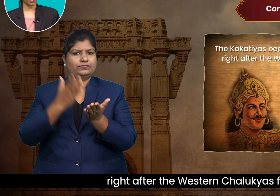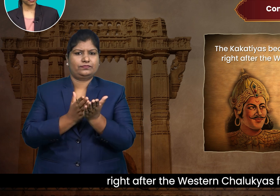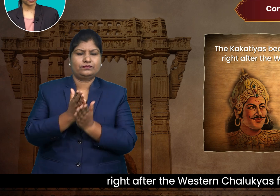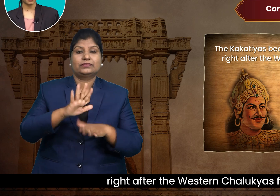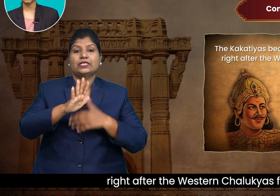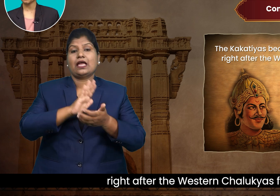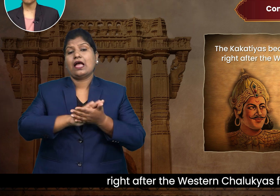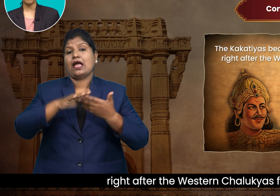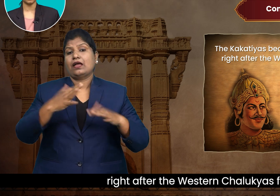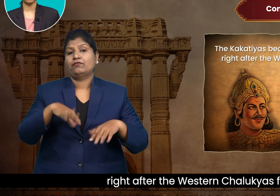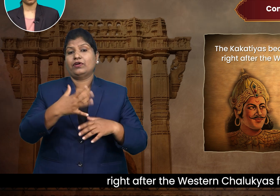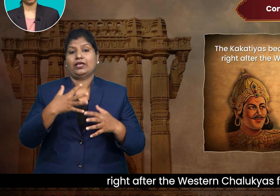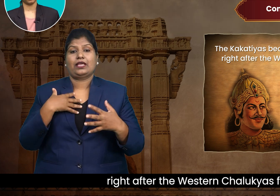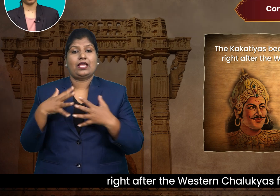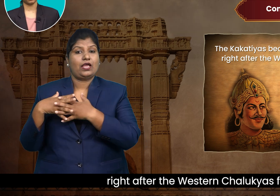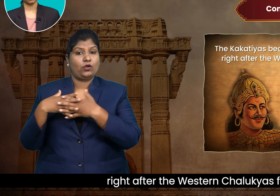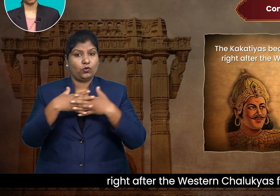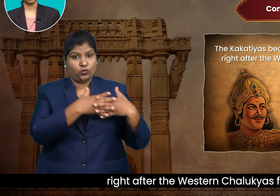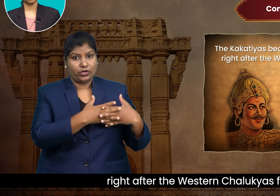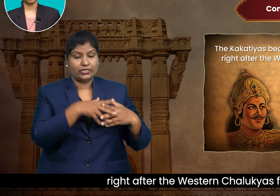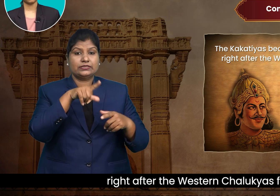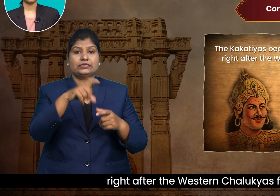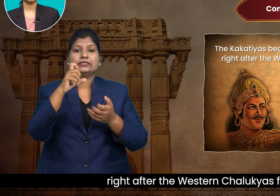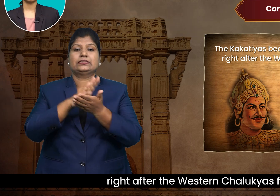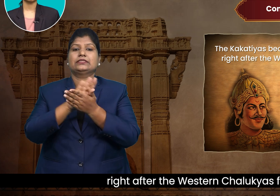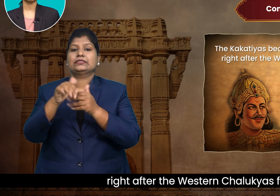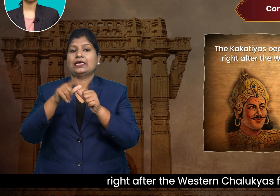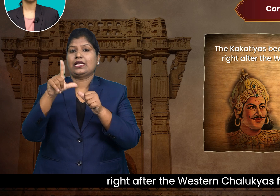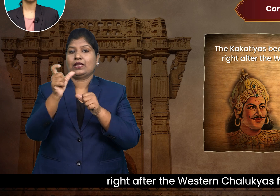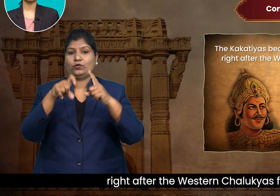Western Chalukyas fell.